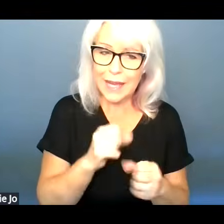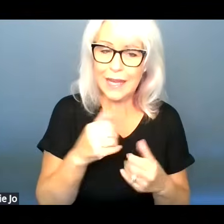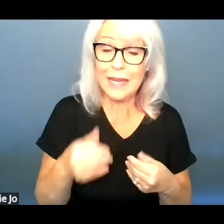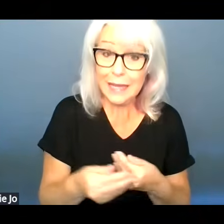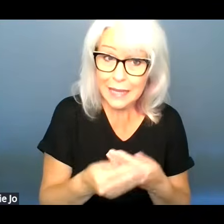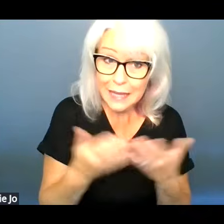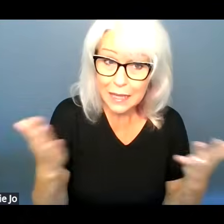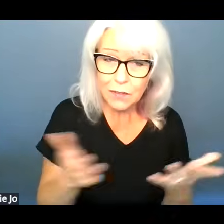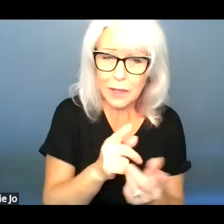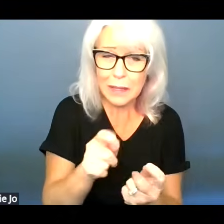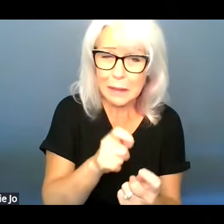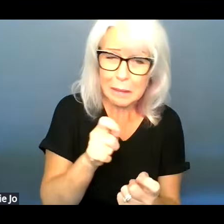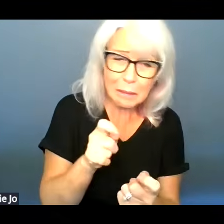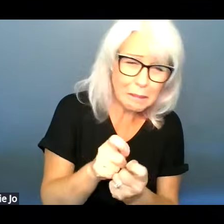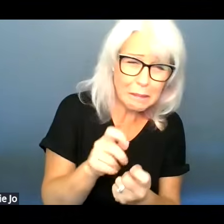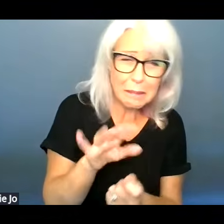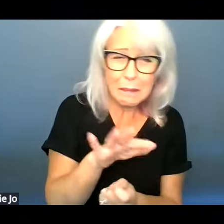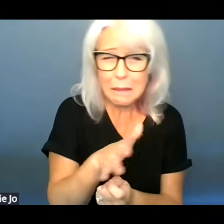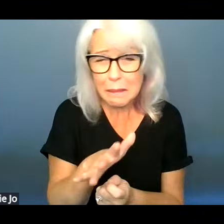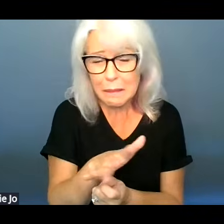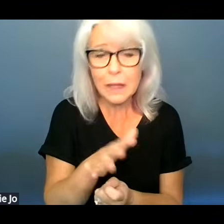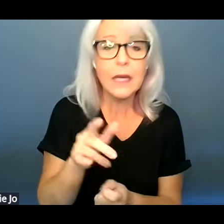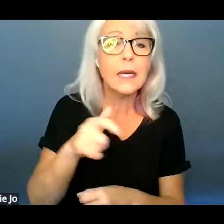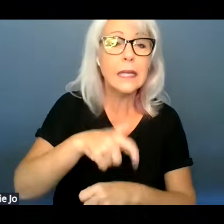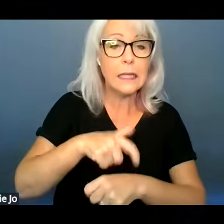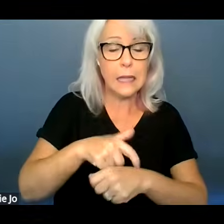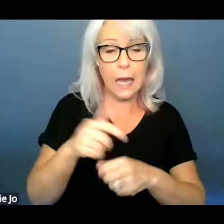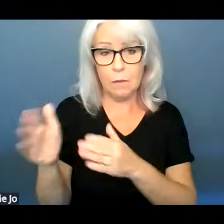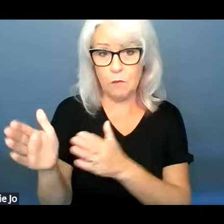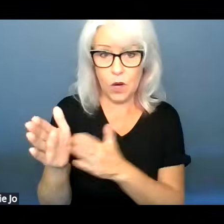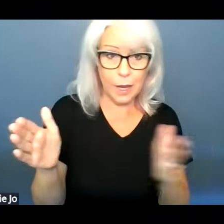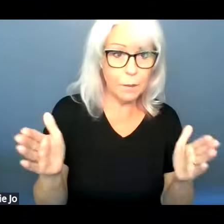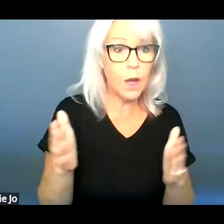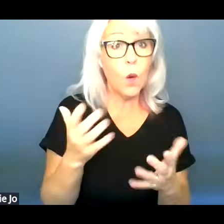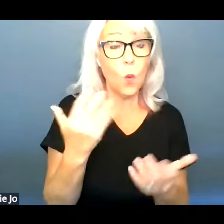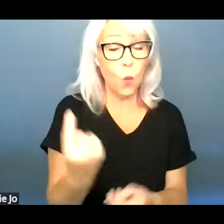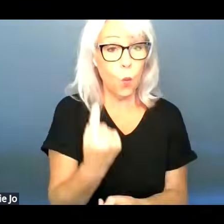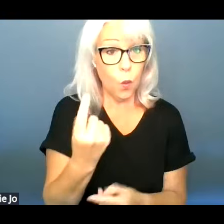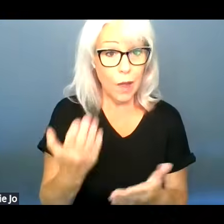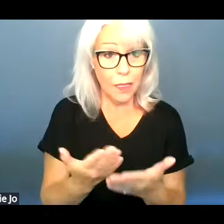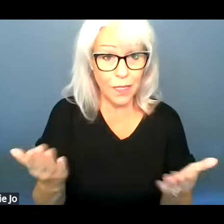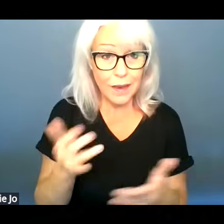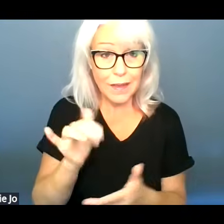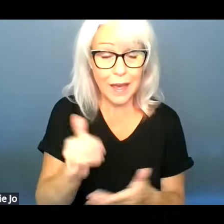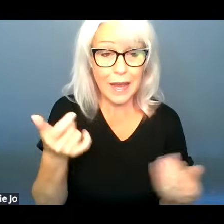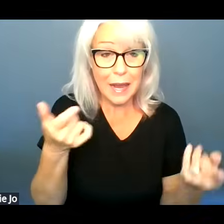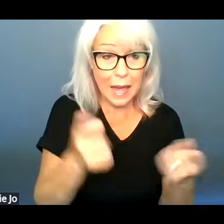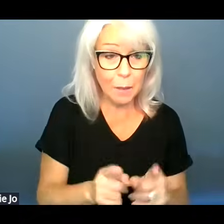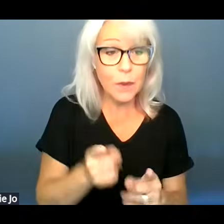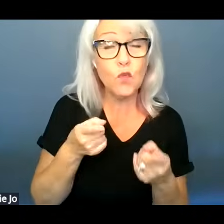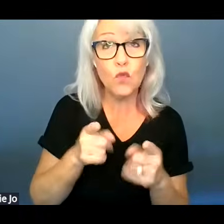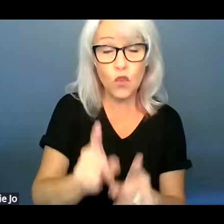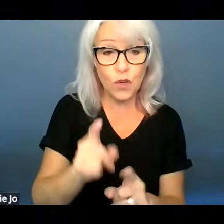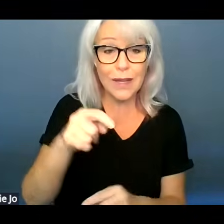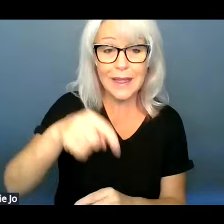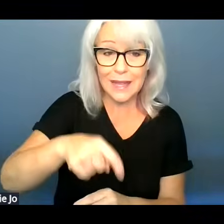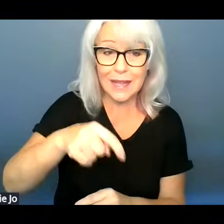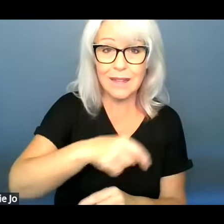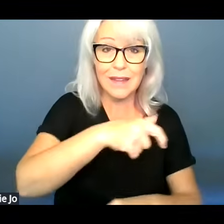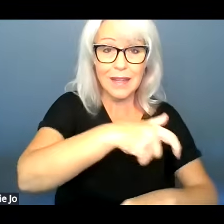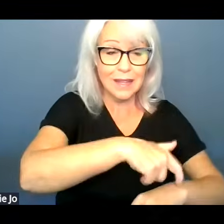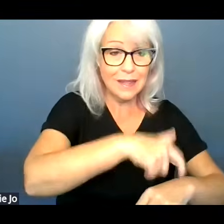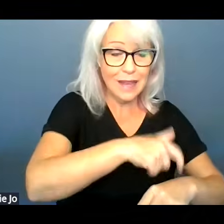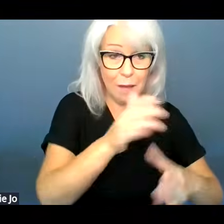you have to say one thing that happened during that particular time frame. Here, Did. And I'm